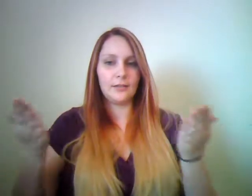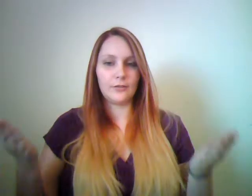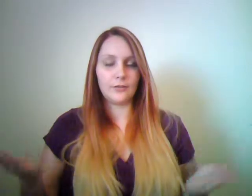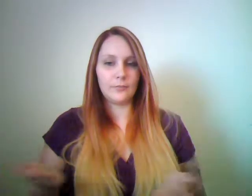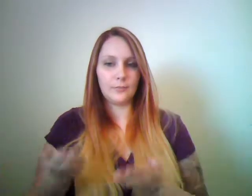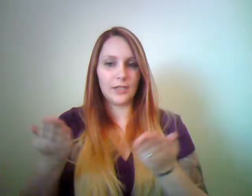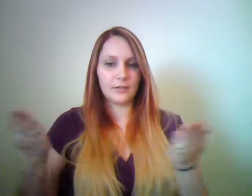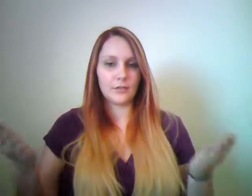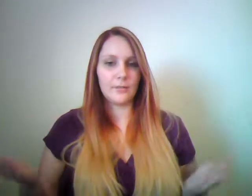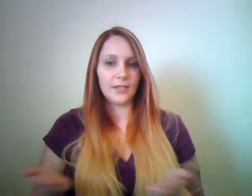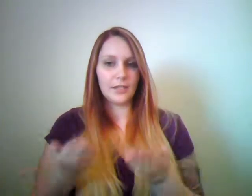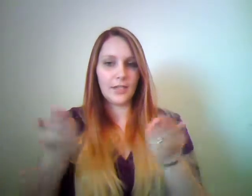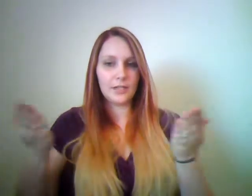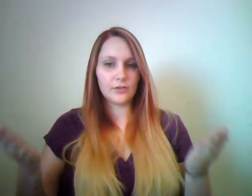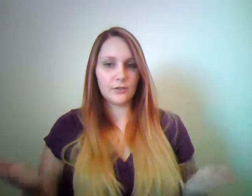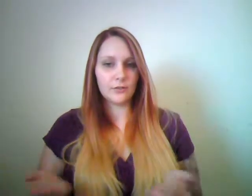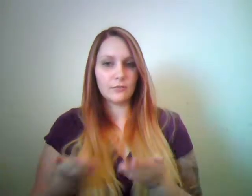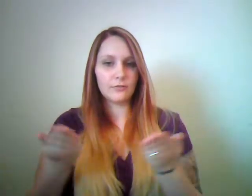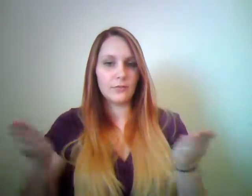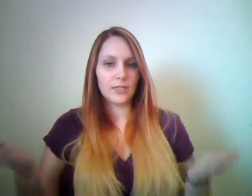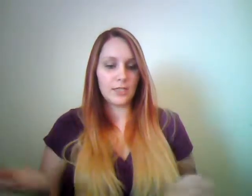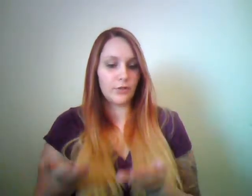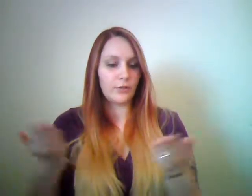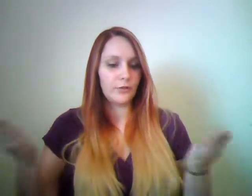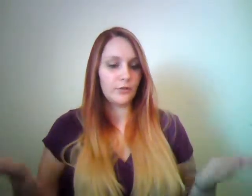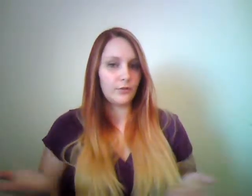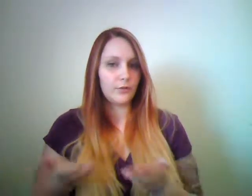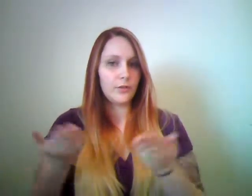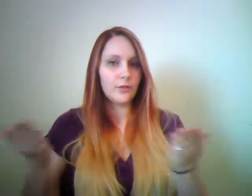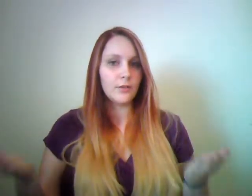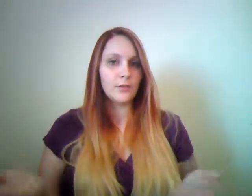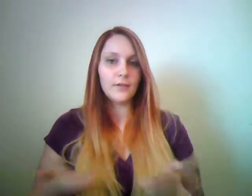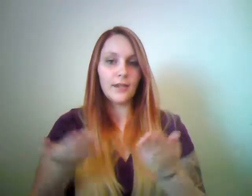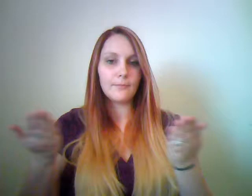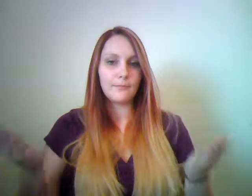your hands are coming in at each other. Here. Okay?